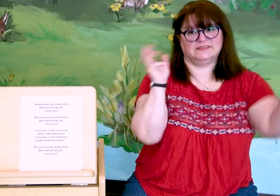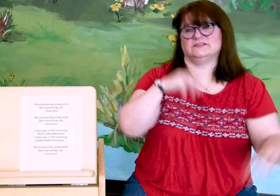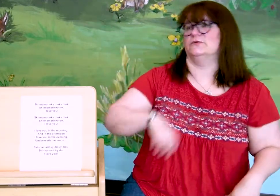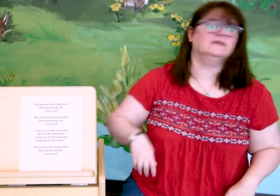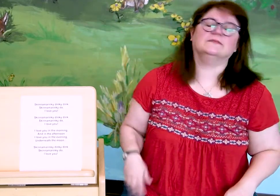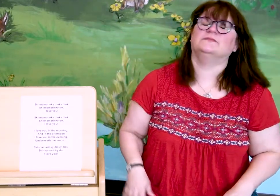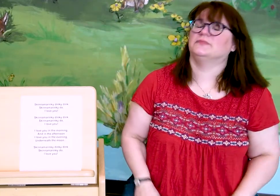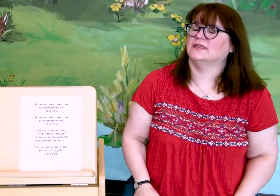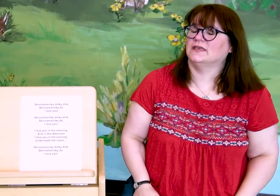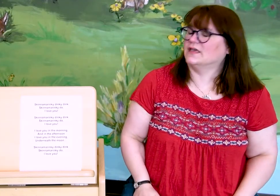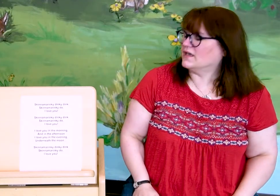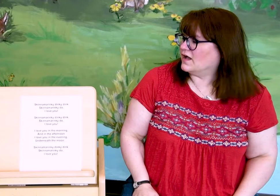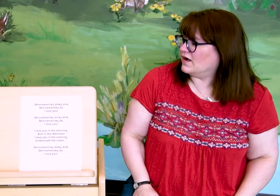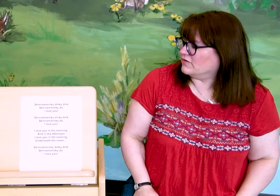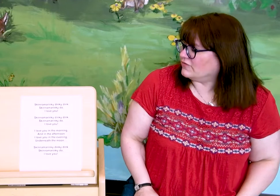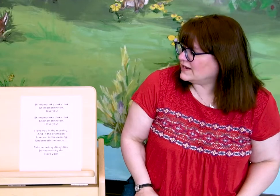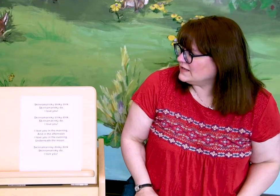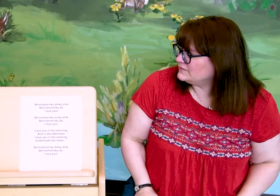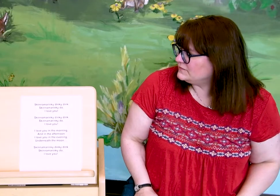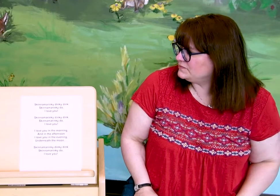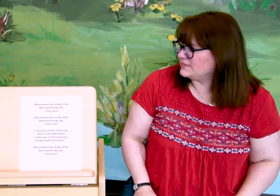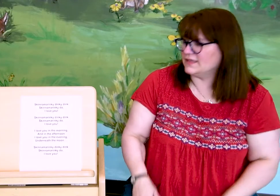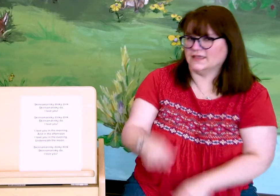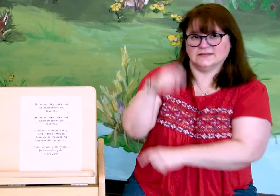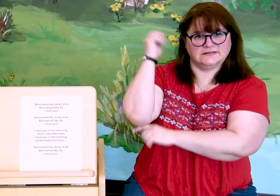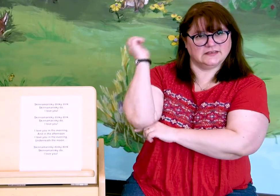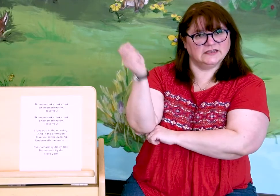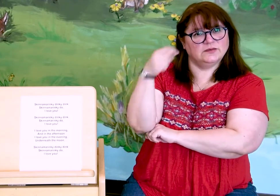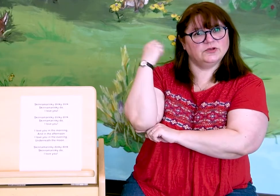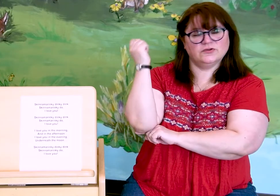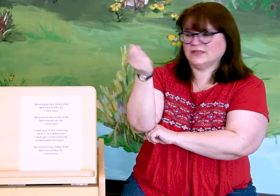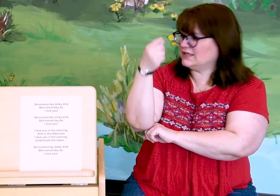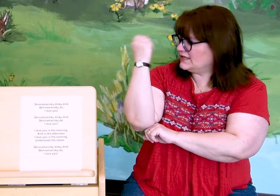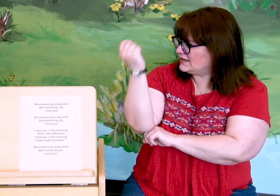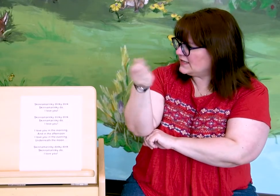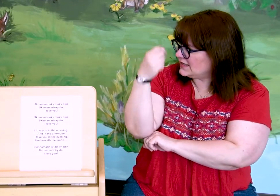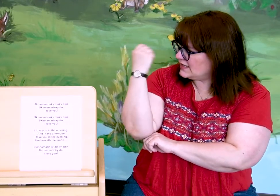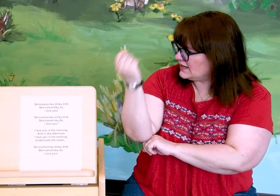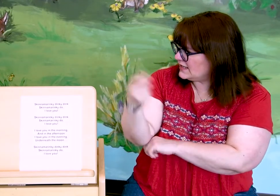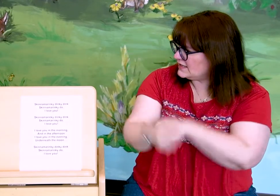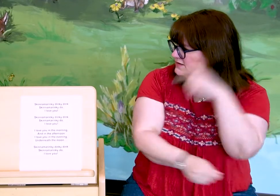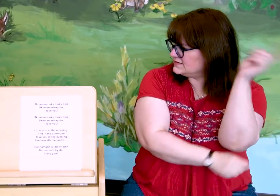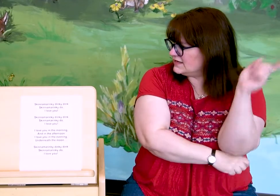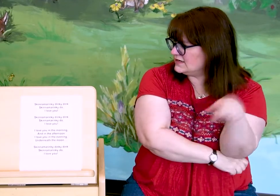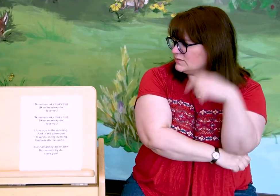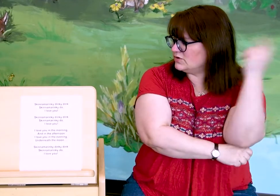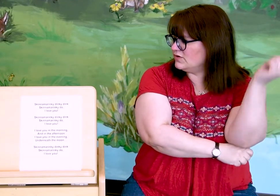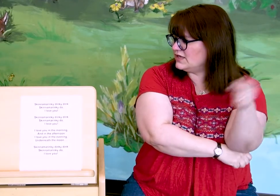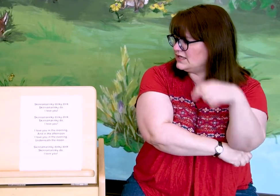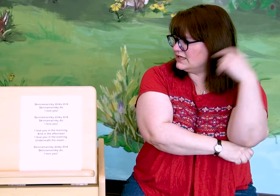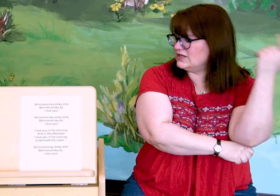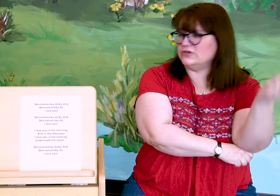this one. Ready? Skinimarinky Dinkie Dink. Skinimarinky Doo.